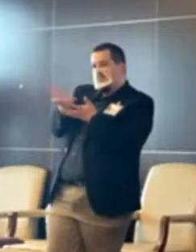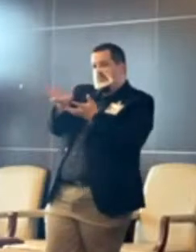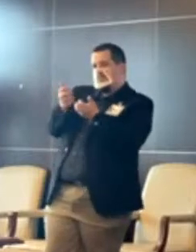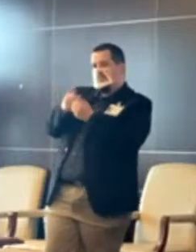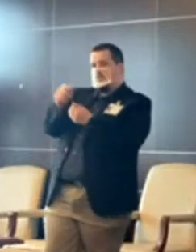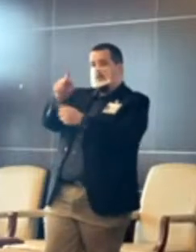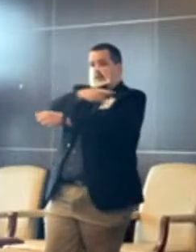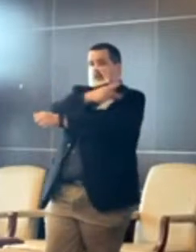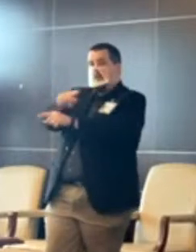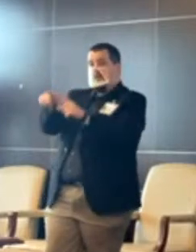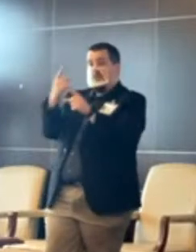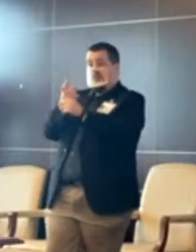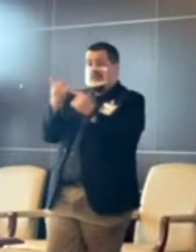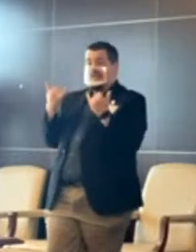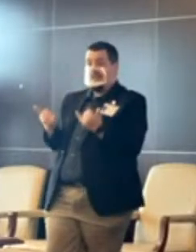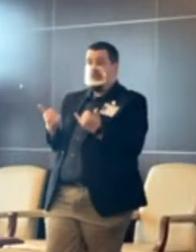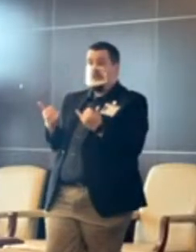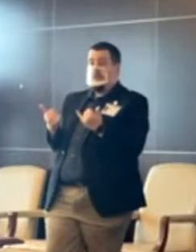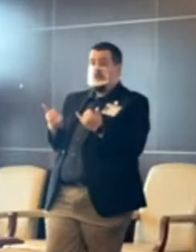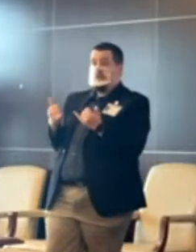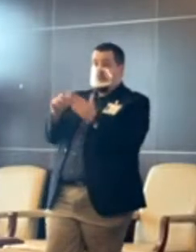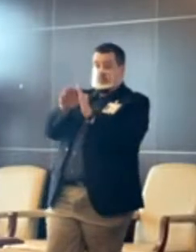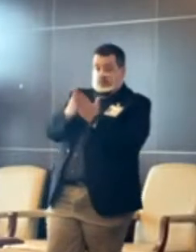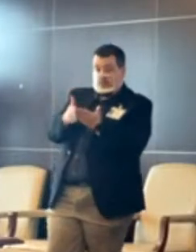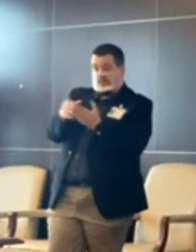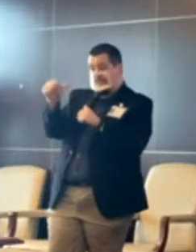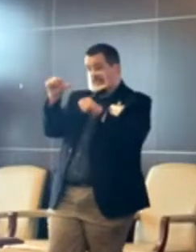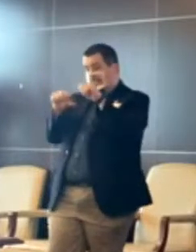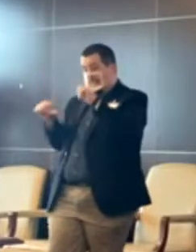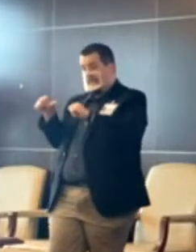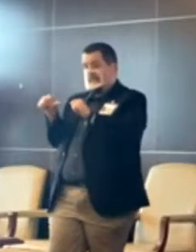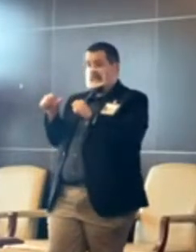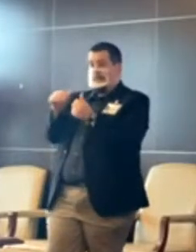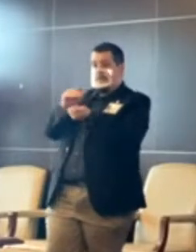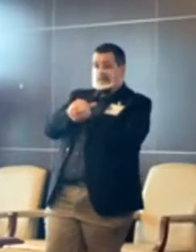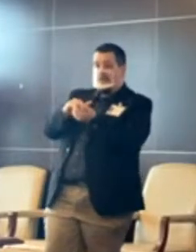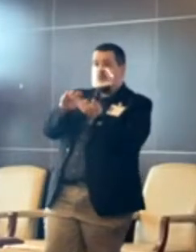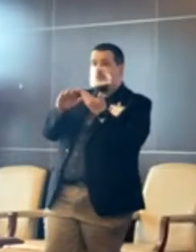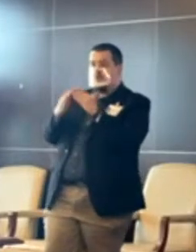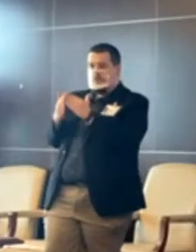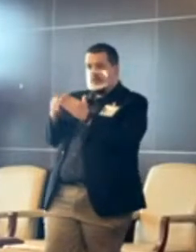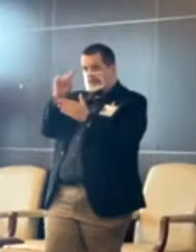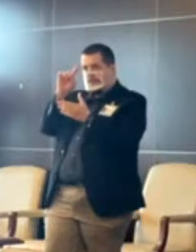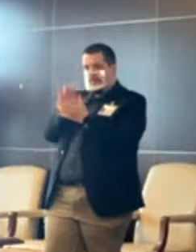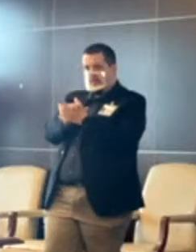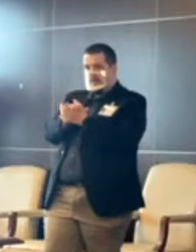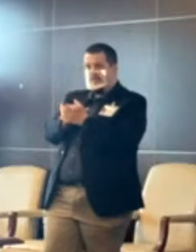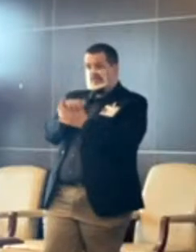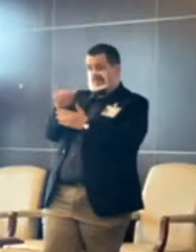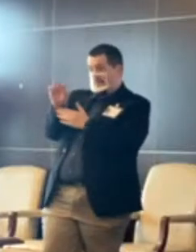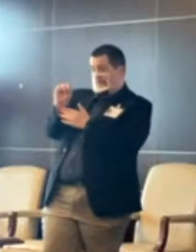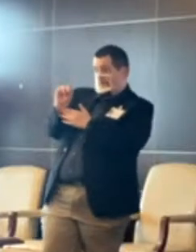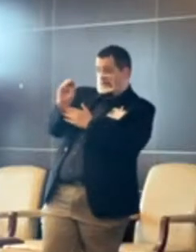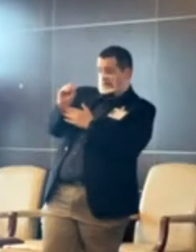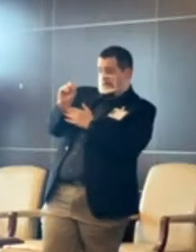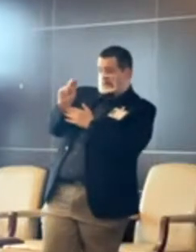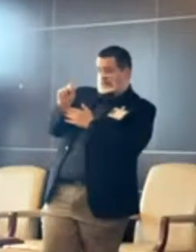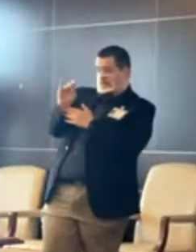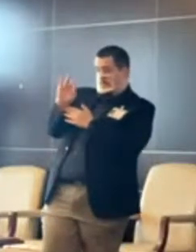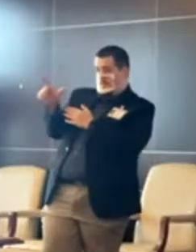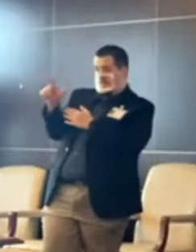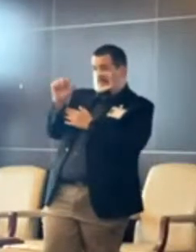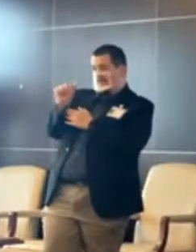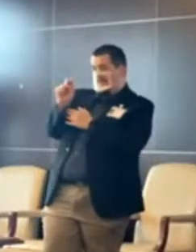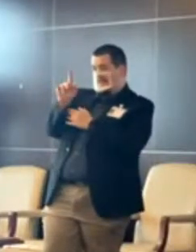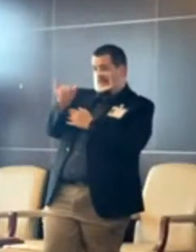patients, but right now, the literature, the science, and the medical community believe that monoclonal antibodies is one of the most